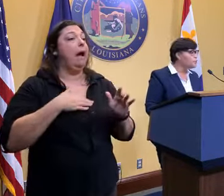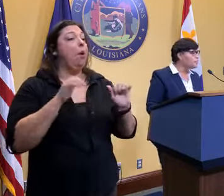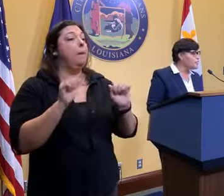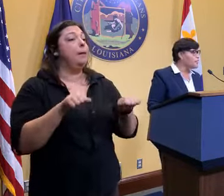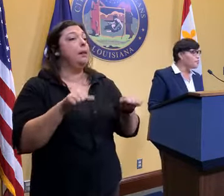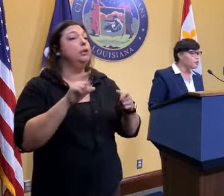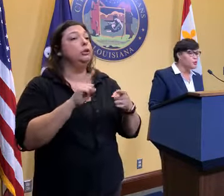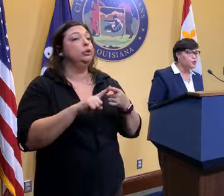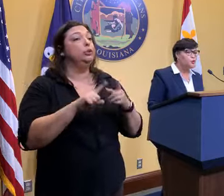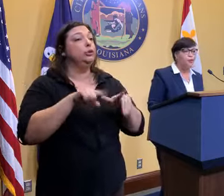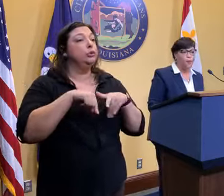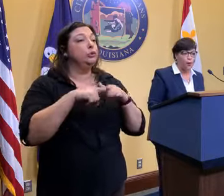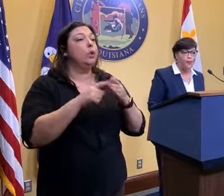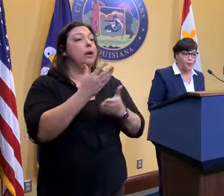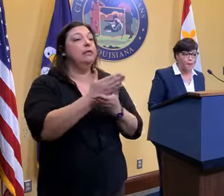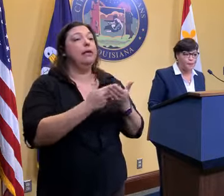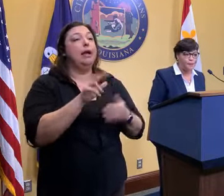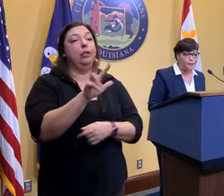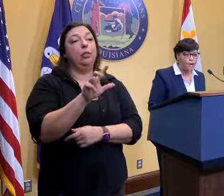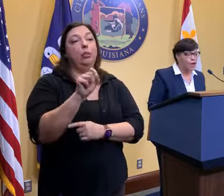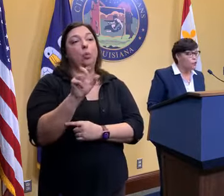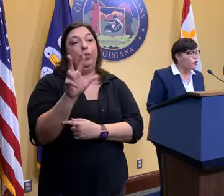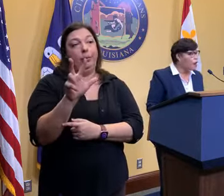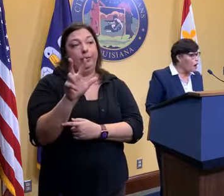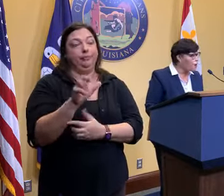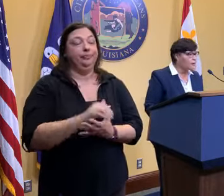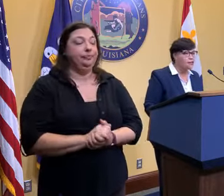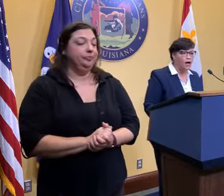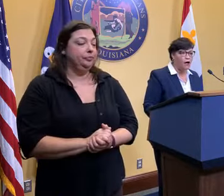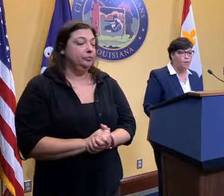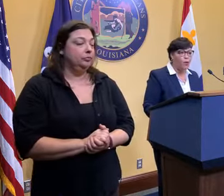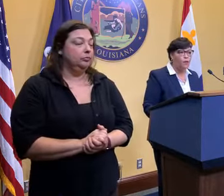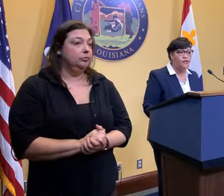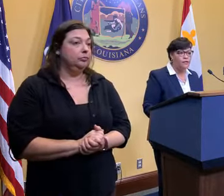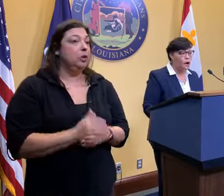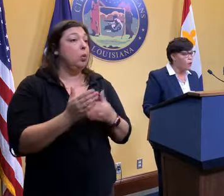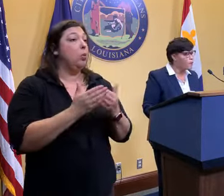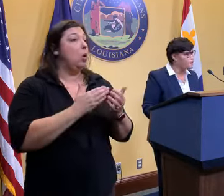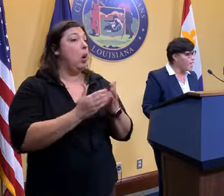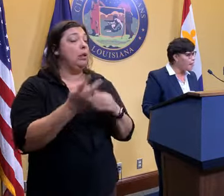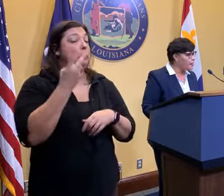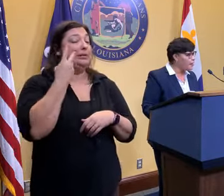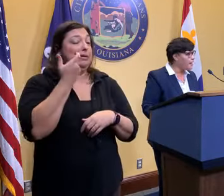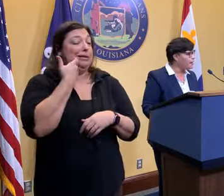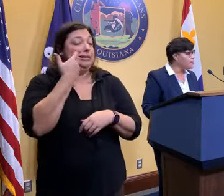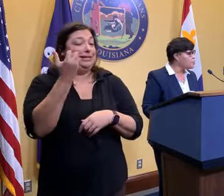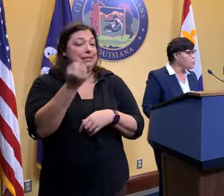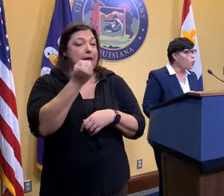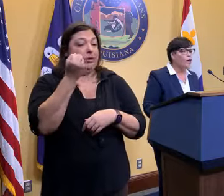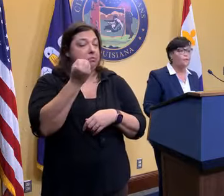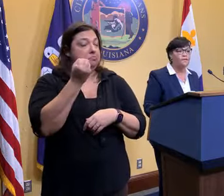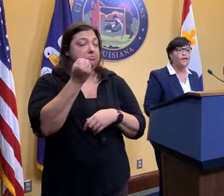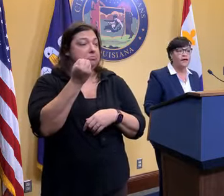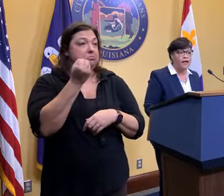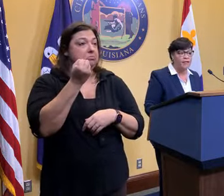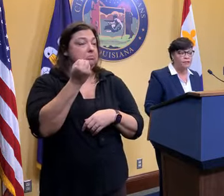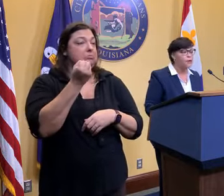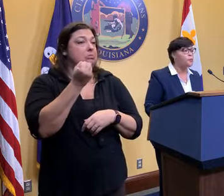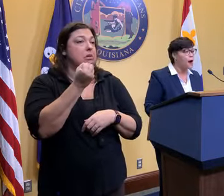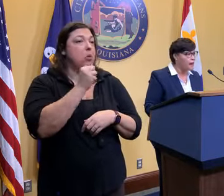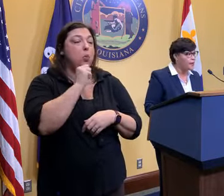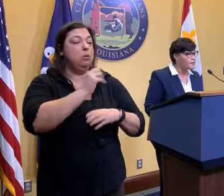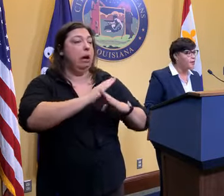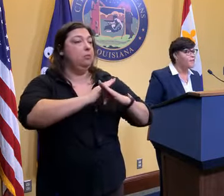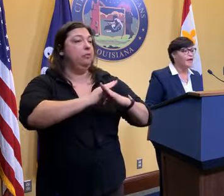move into 3.3. Regardless of what we saw on Saturday, it is in no way preventing us